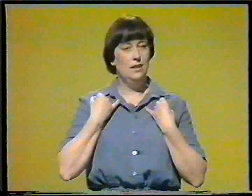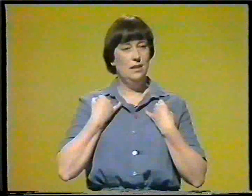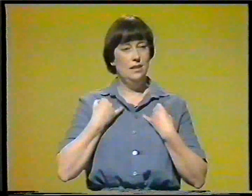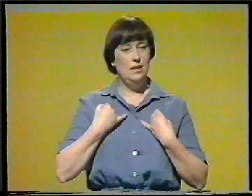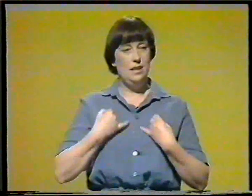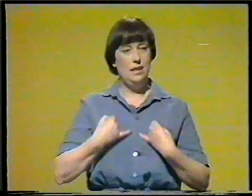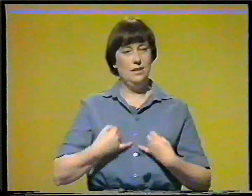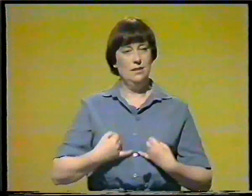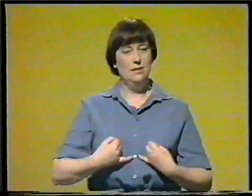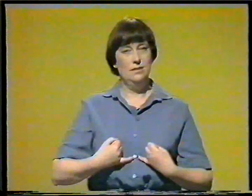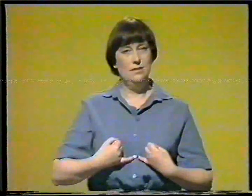Ill.